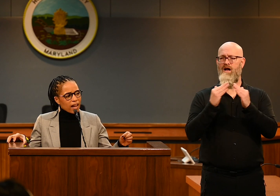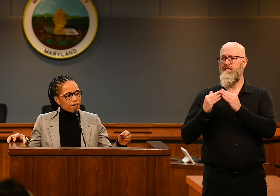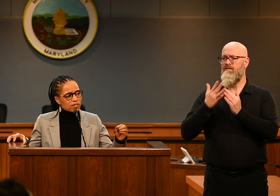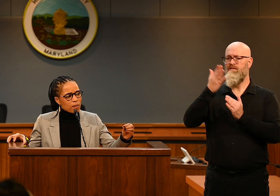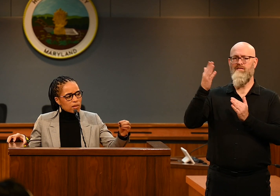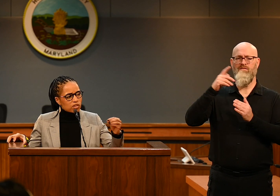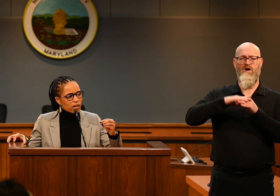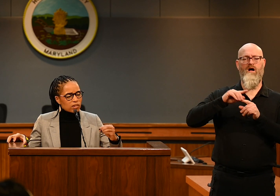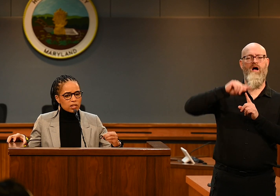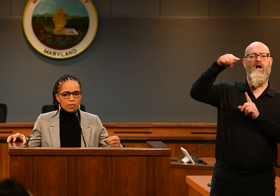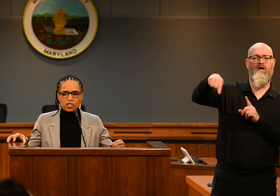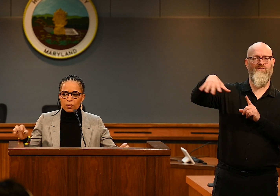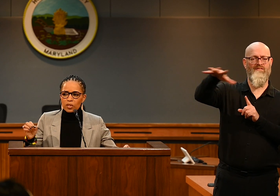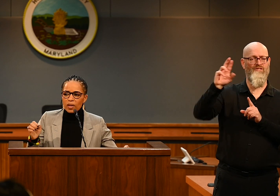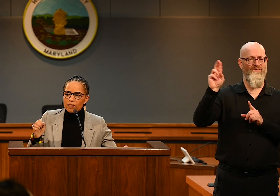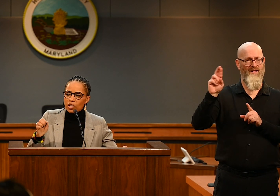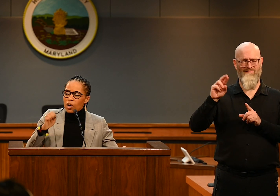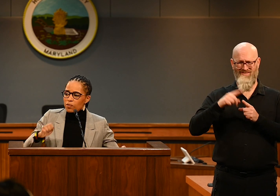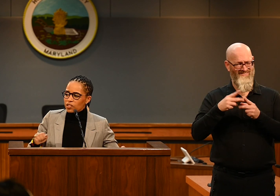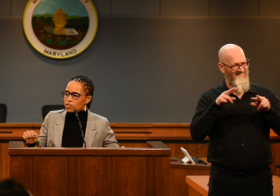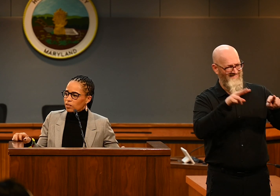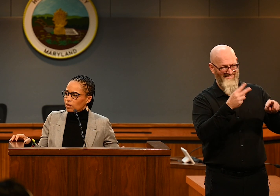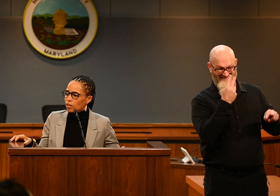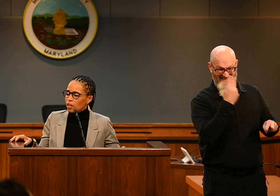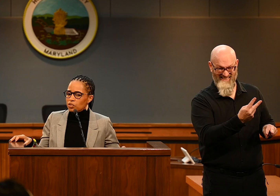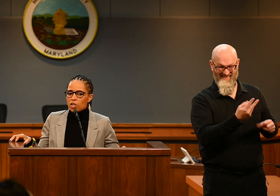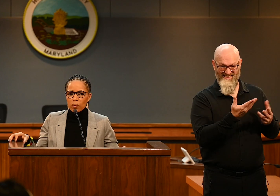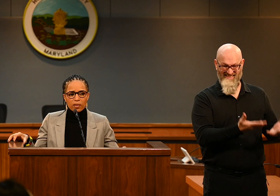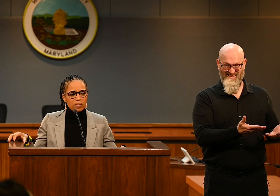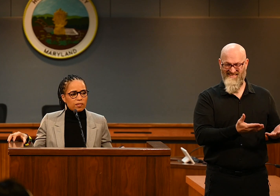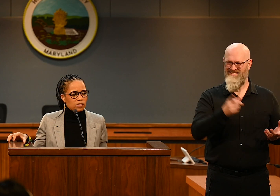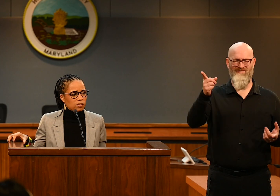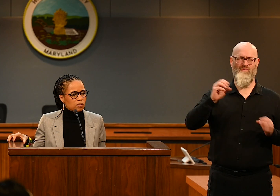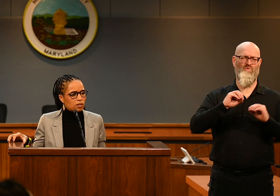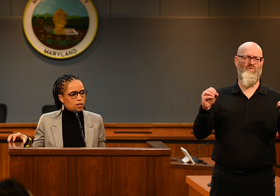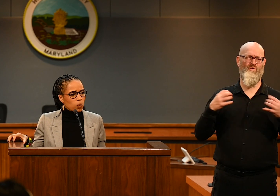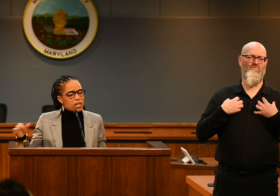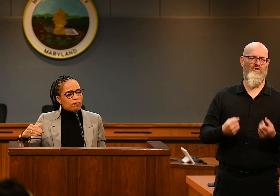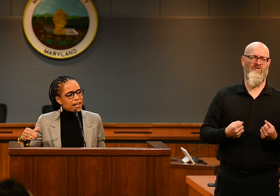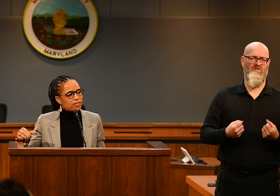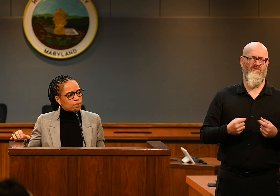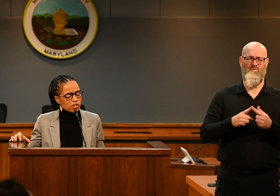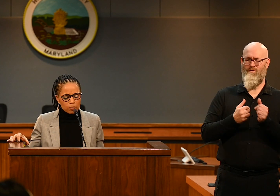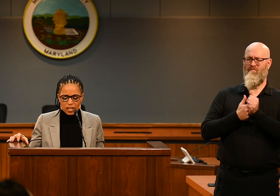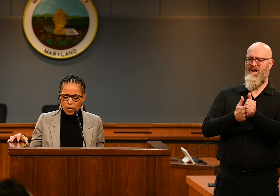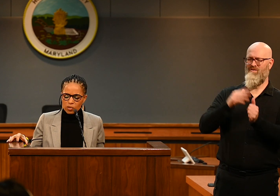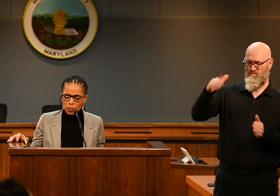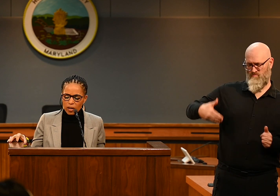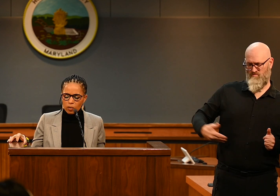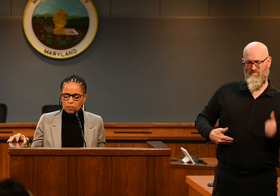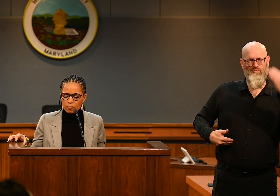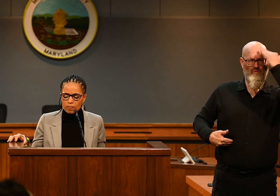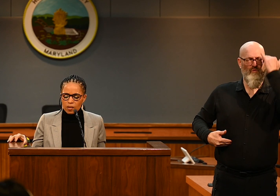again, some of them share this conviction but don't have the courage to go with their convictions. We invite them to speak out